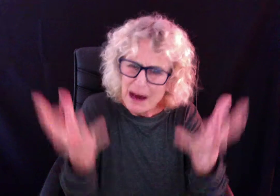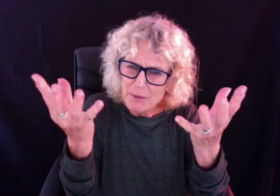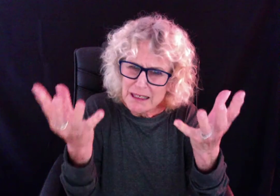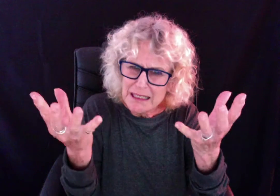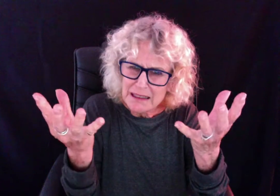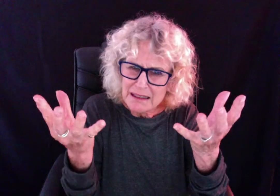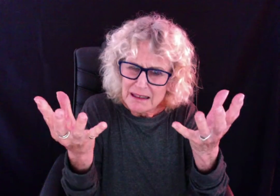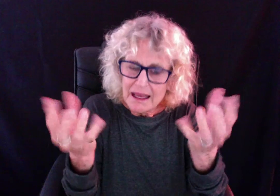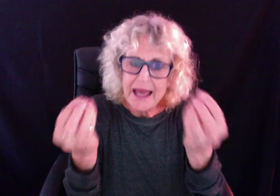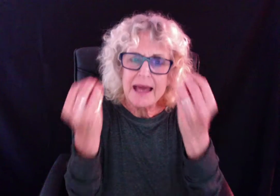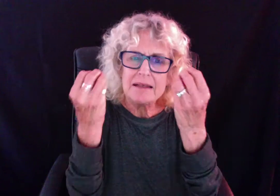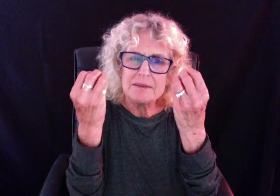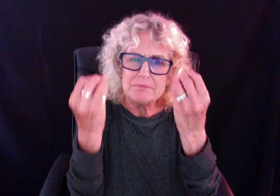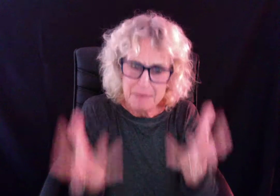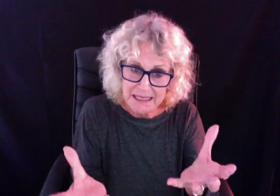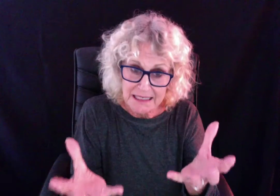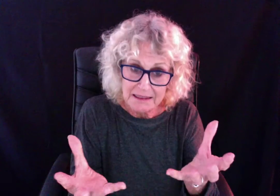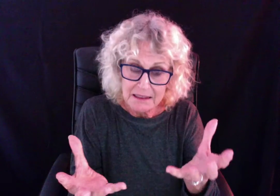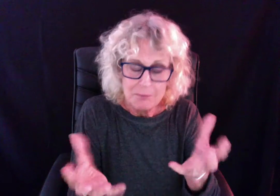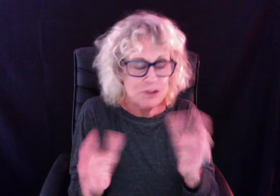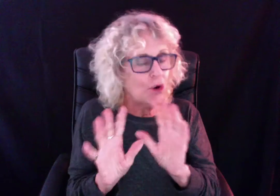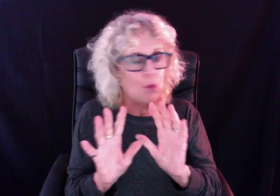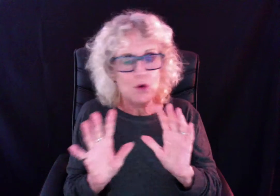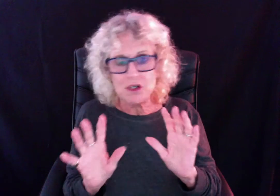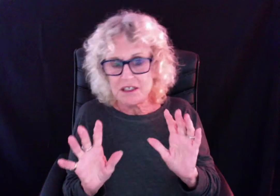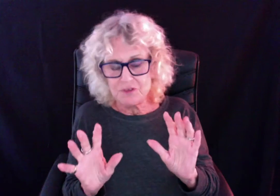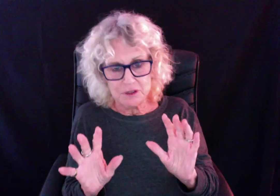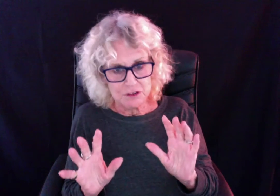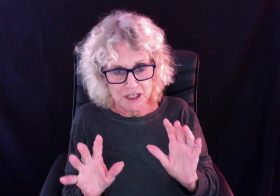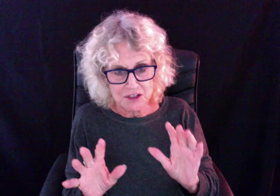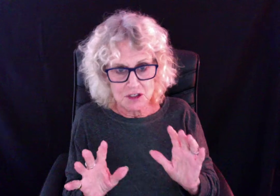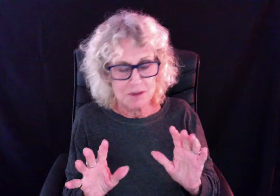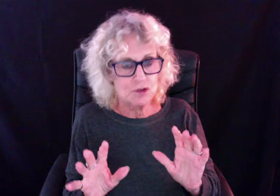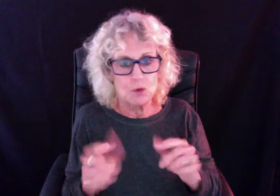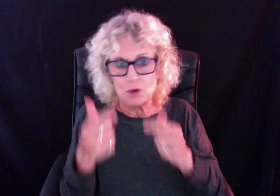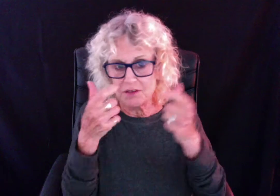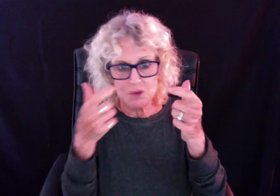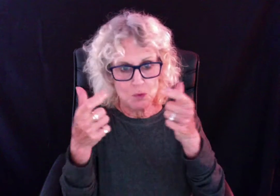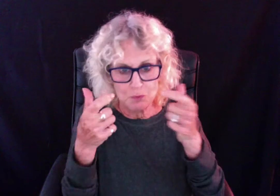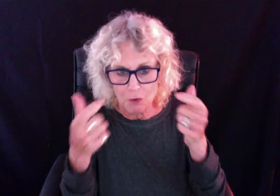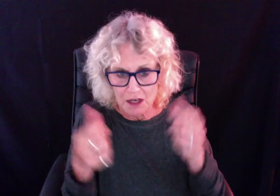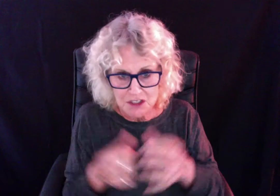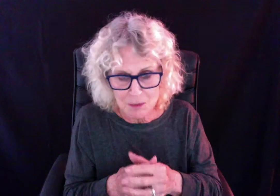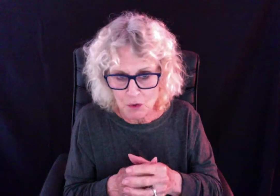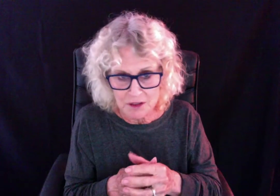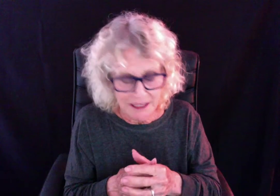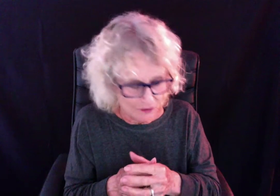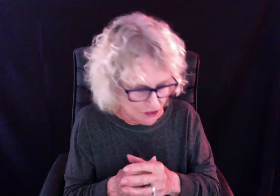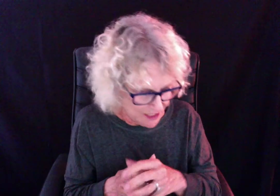many and many. But don't worry if you interchange them, and don't worry if you watch someone interchange